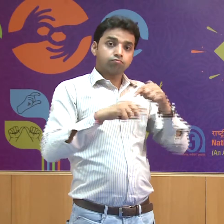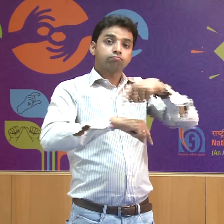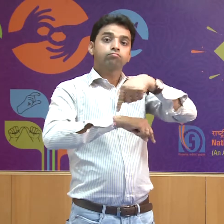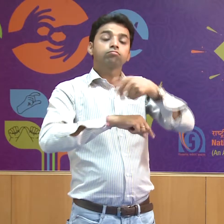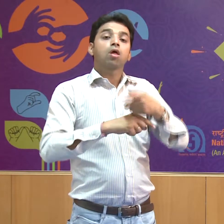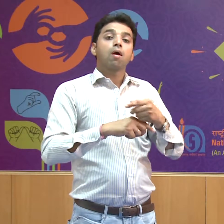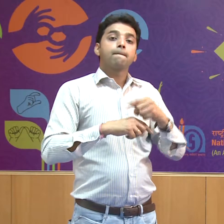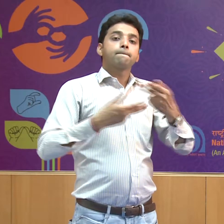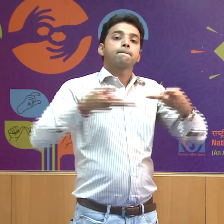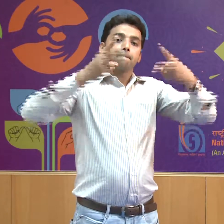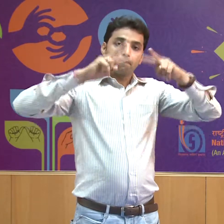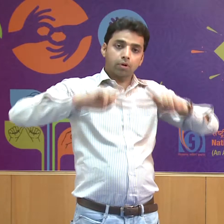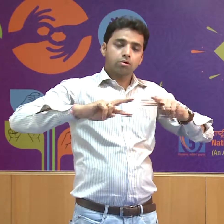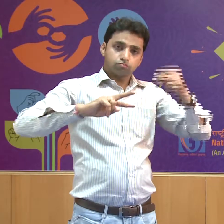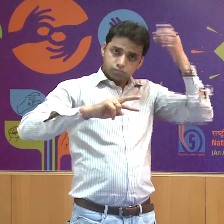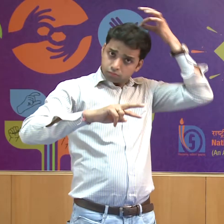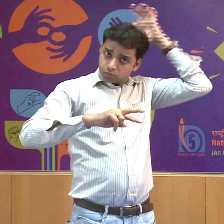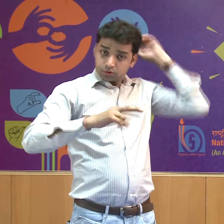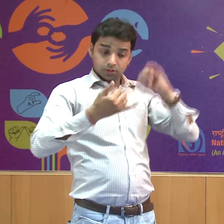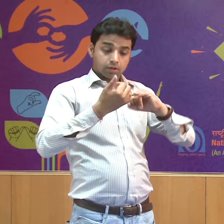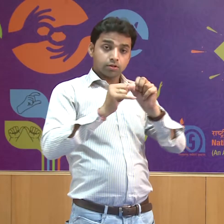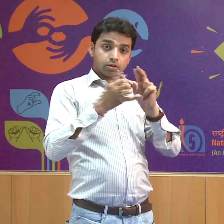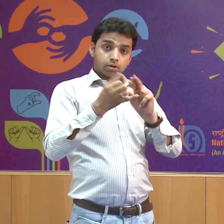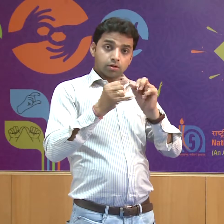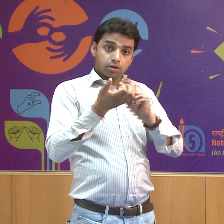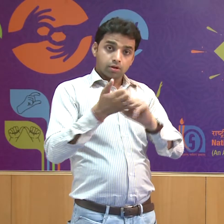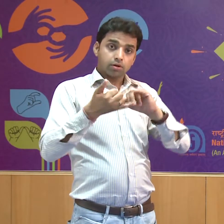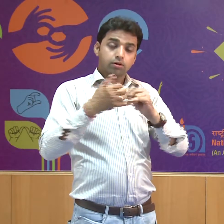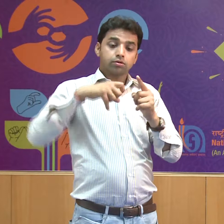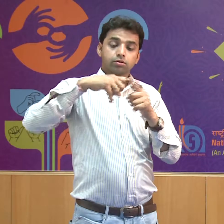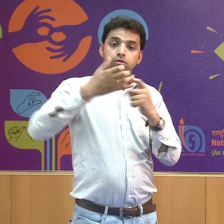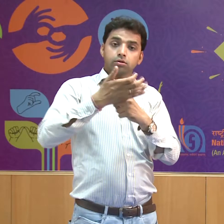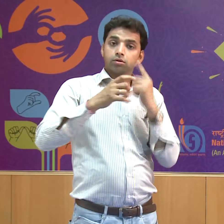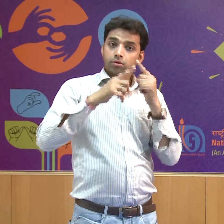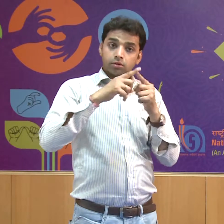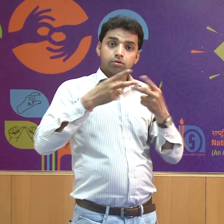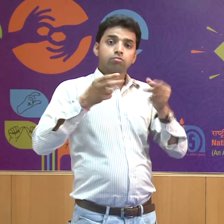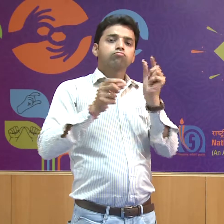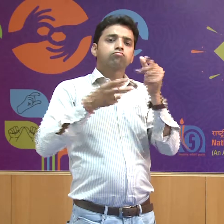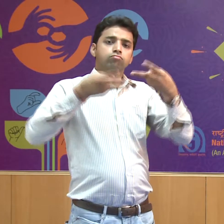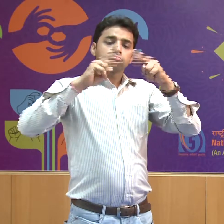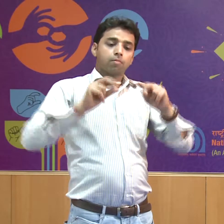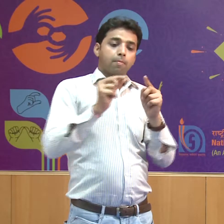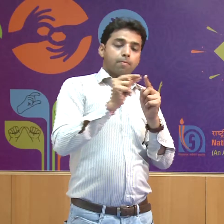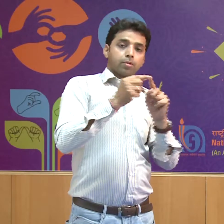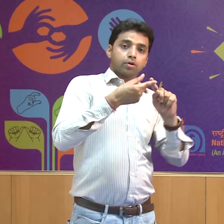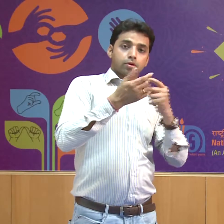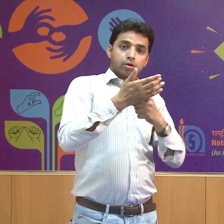translation of many Sanskrit works into Persian and many Persian works into